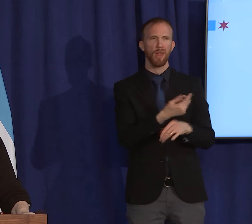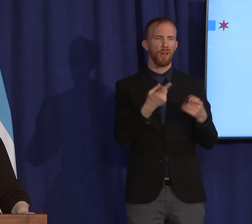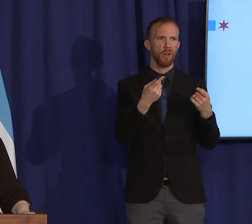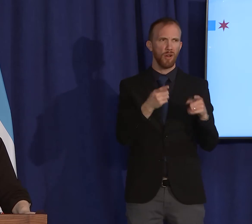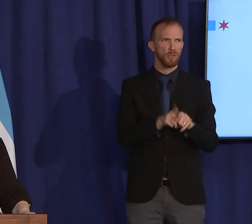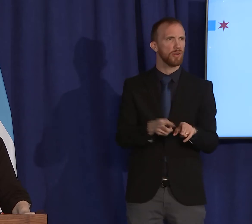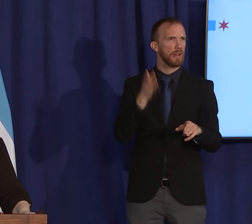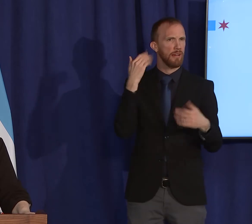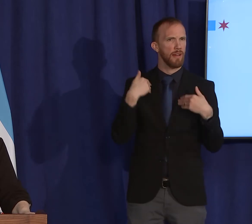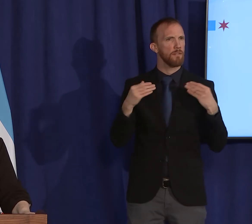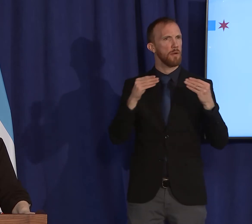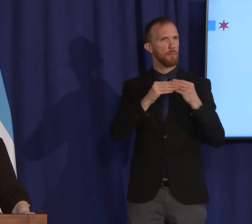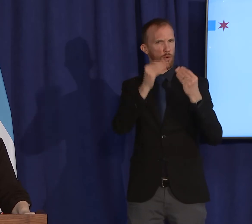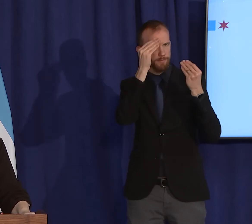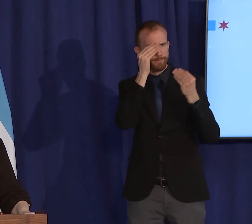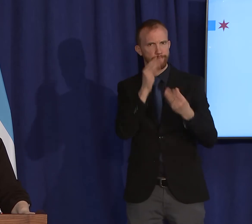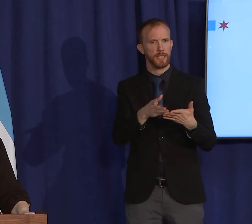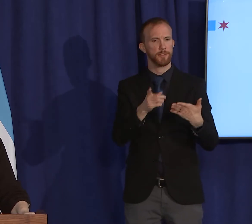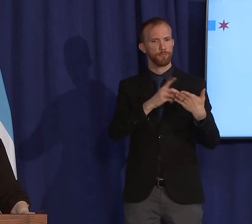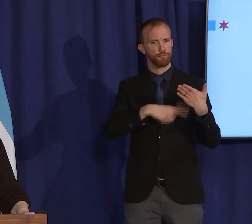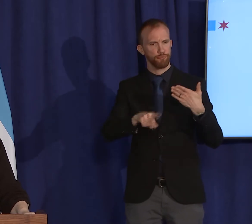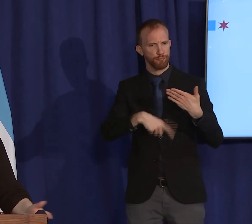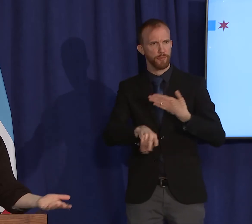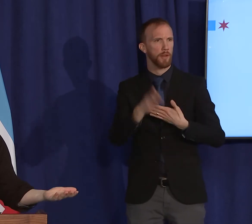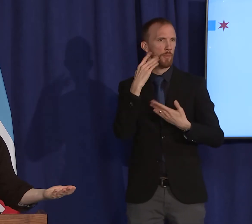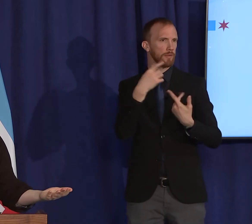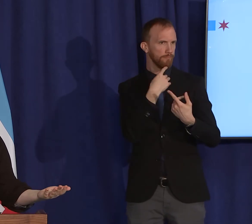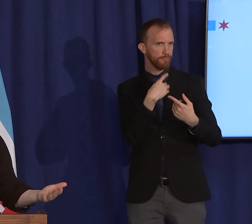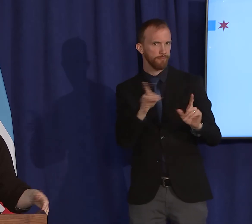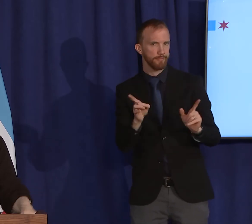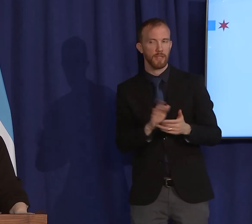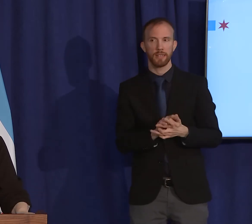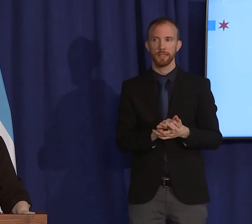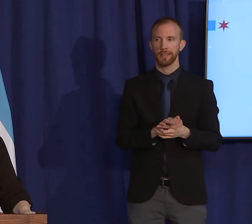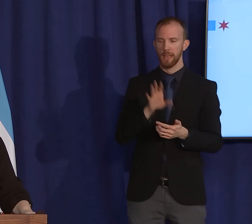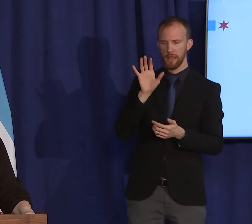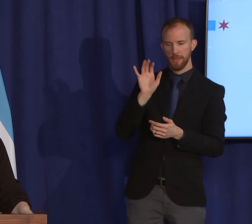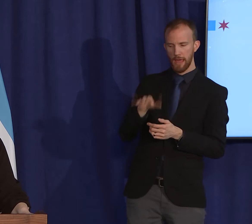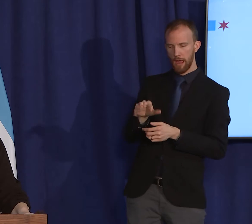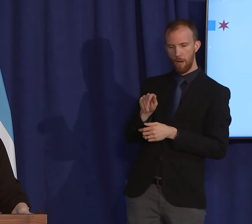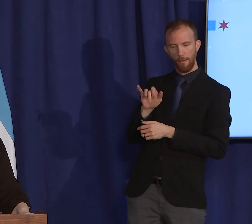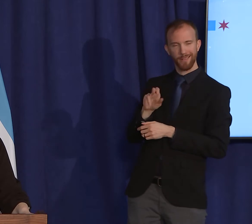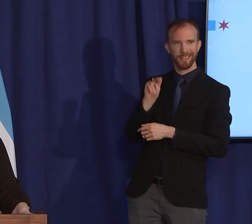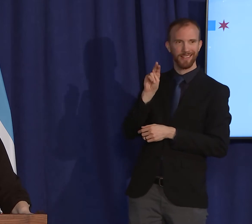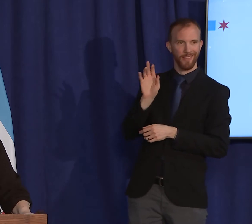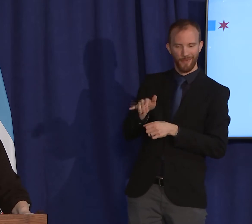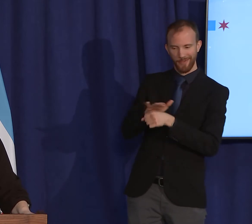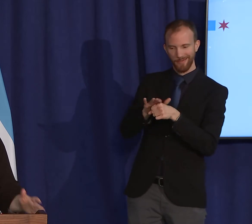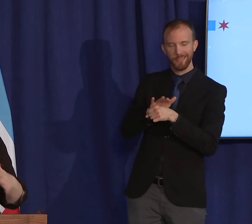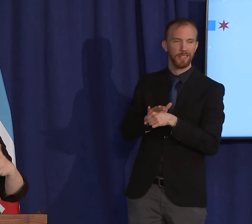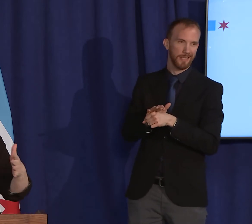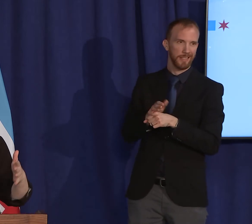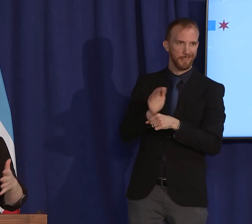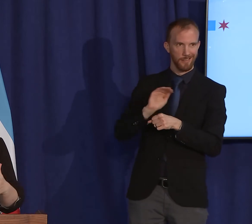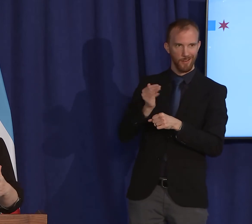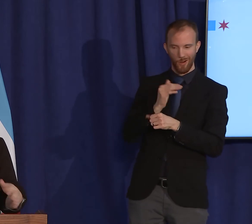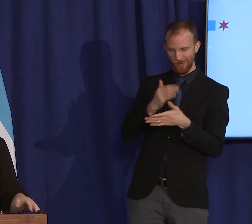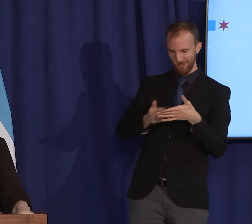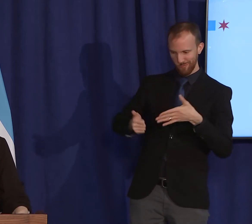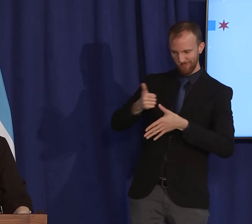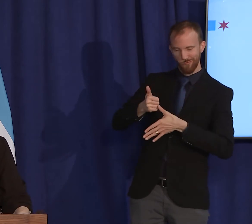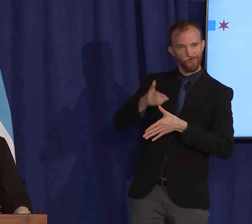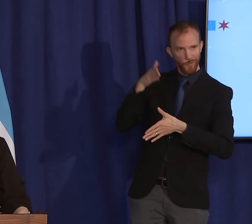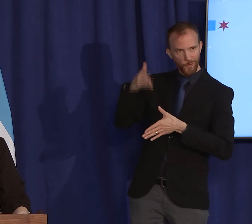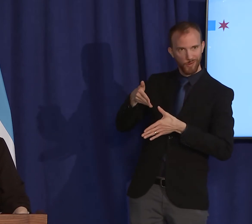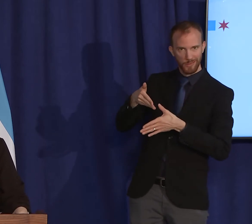the weeks to come about some other things that we'll be doing in that neighborhood. It was already a focus for us because of Protect Chicago Plus. The good news is we have a lot of